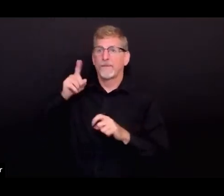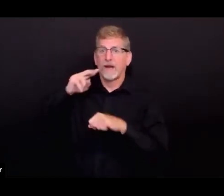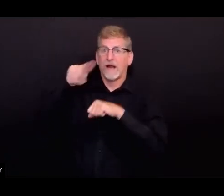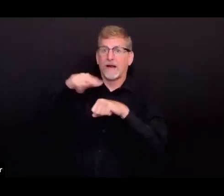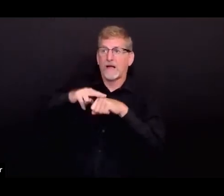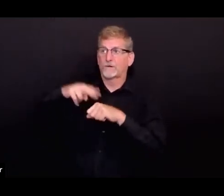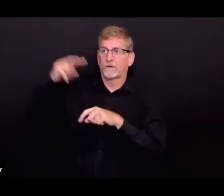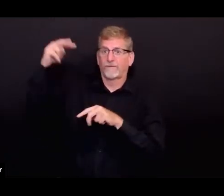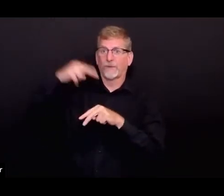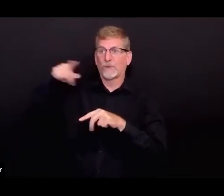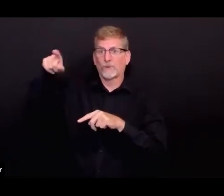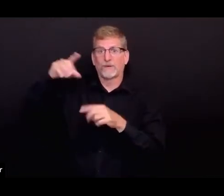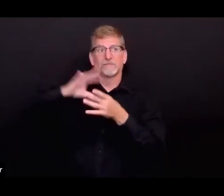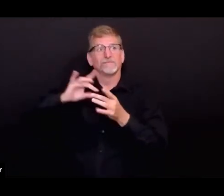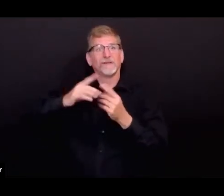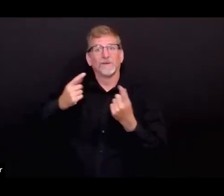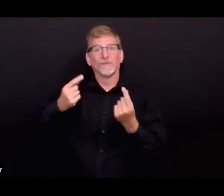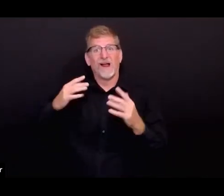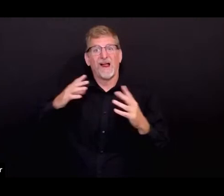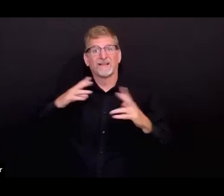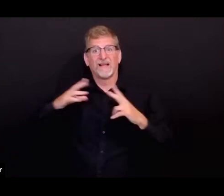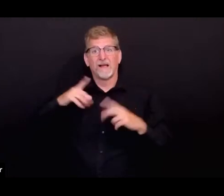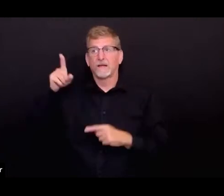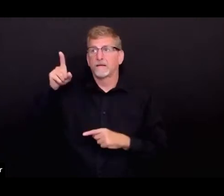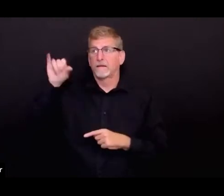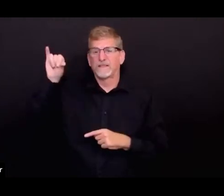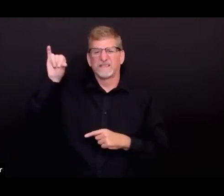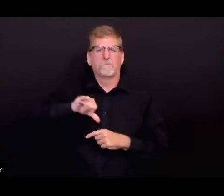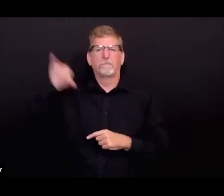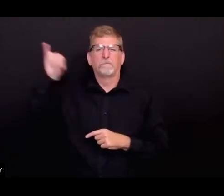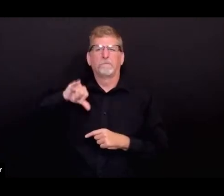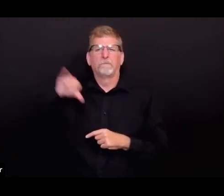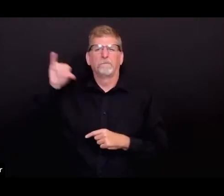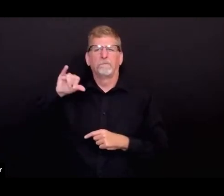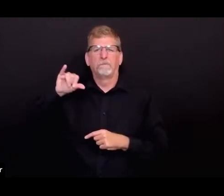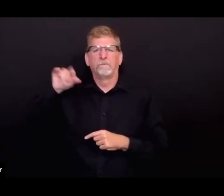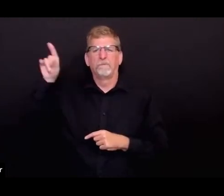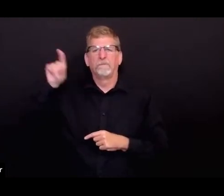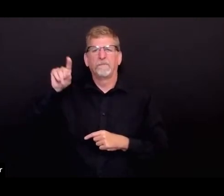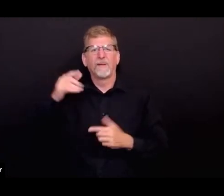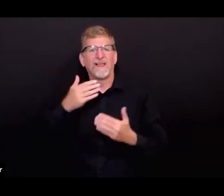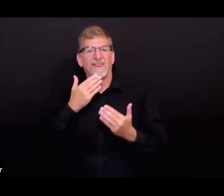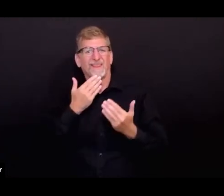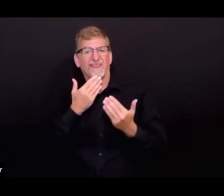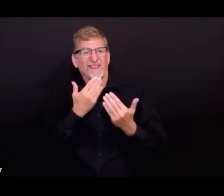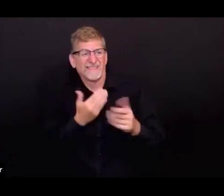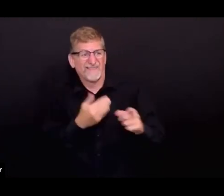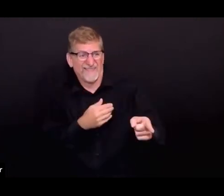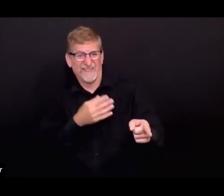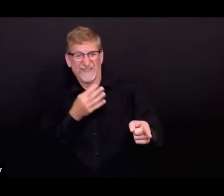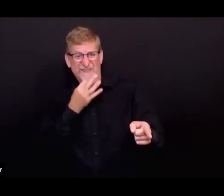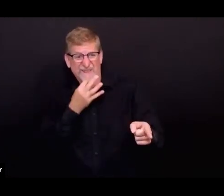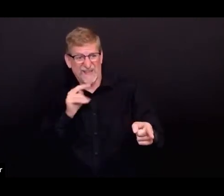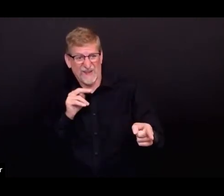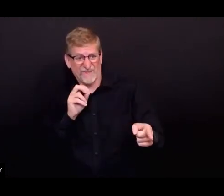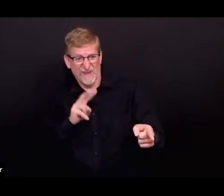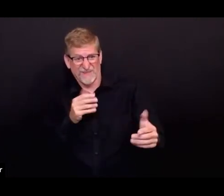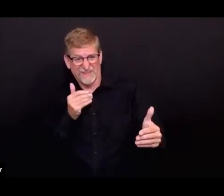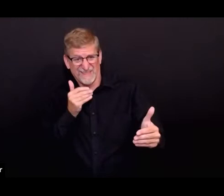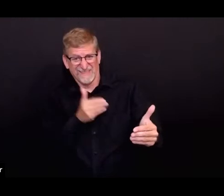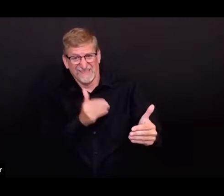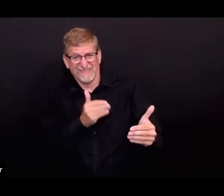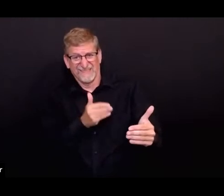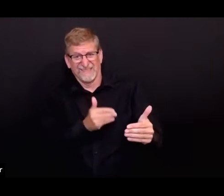this is really ripe for the Thanksgiving holidays are really ripe for for fueling further spread